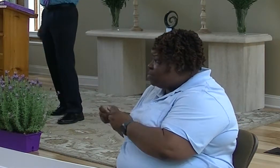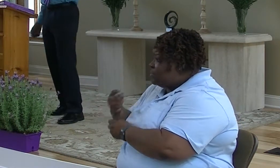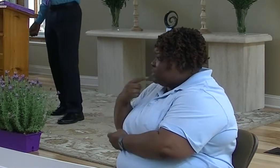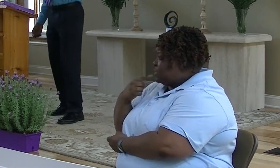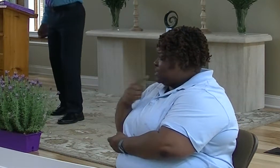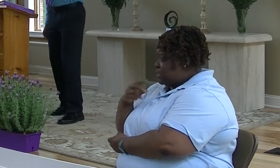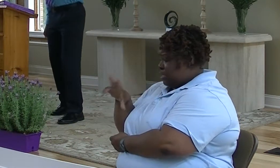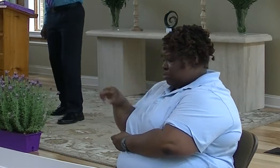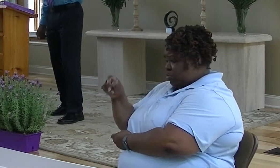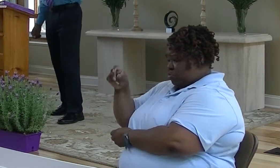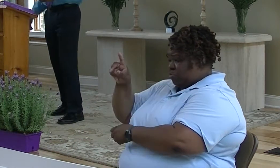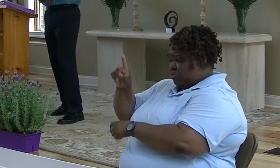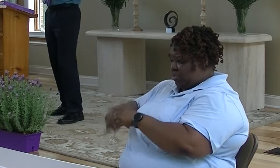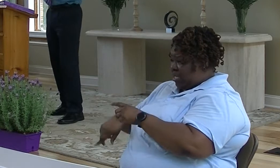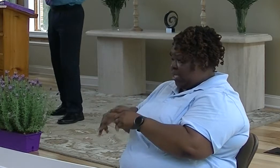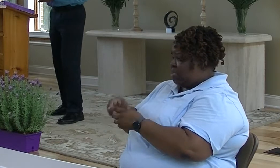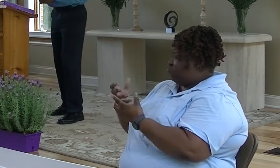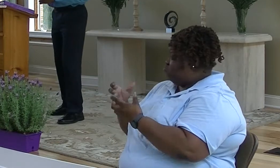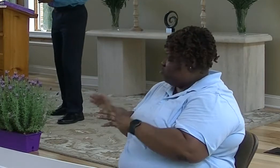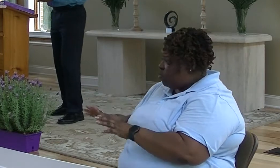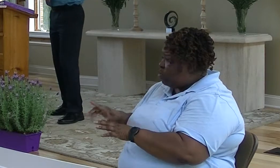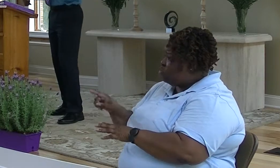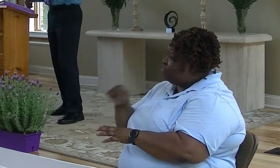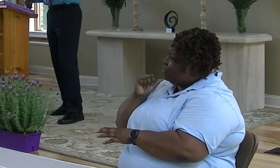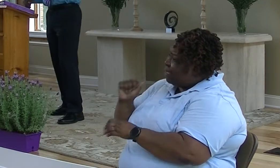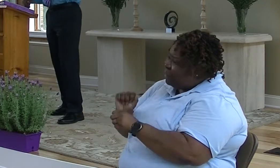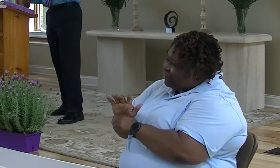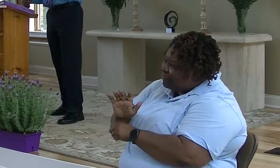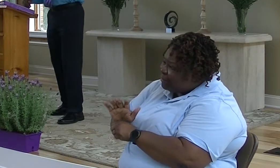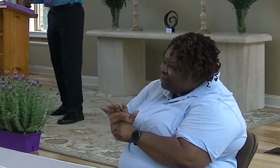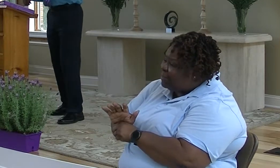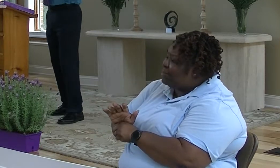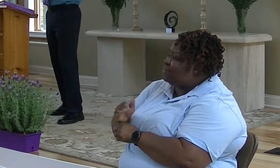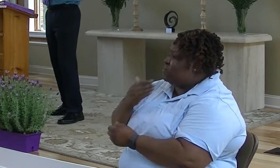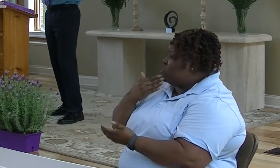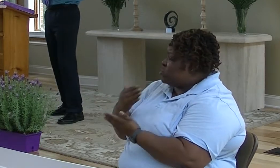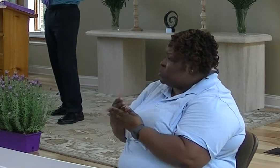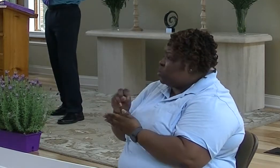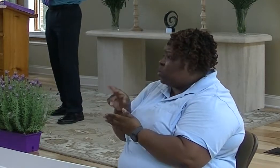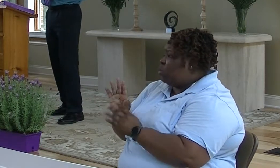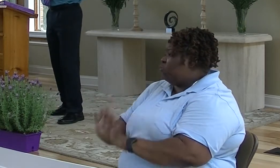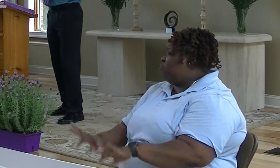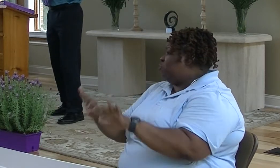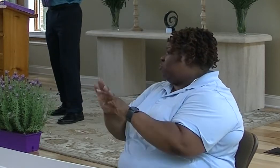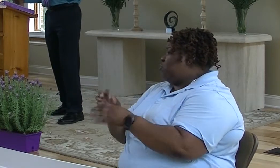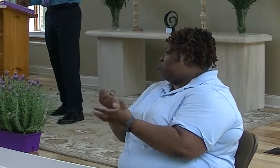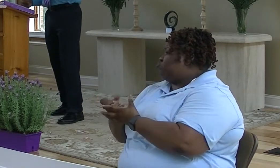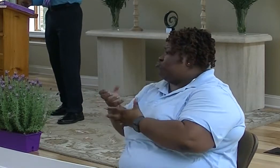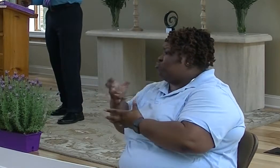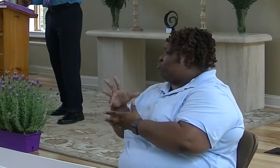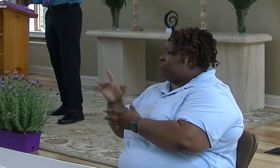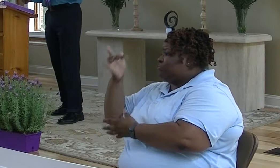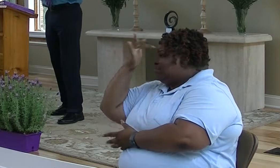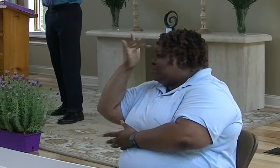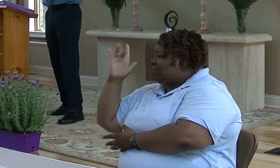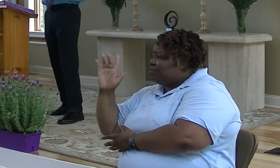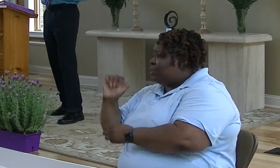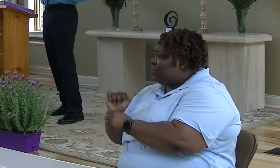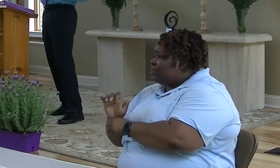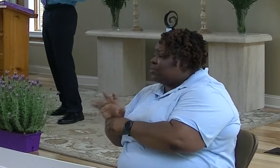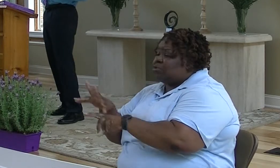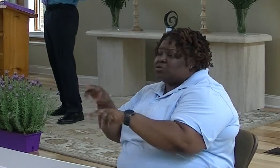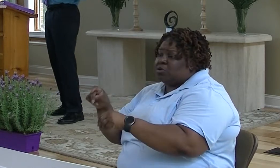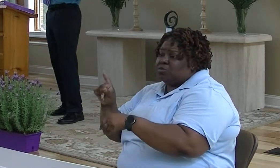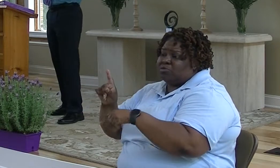can't. No, you won't. No, you're not good enough. No, you're not worthy. No, you're not rich enough, wealthy enough, smart enough. No,